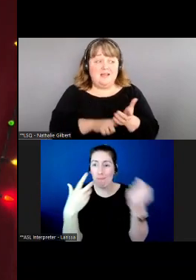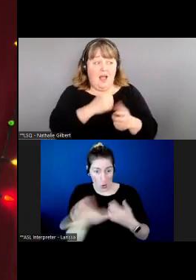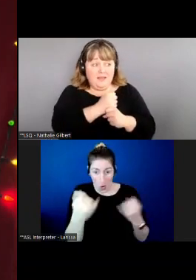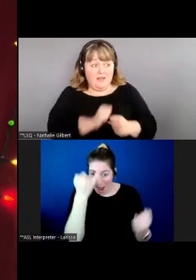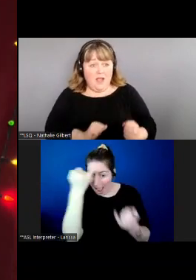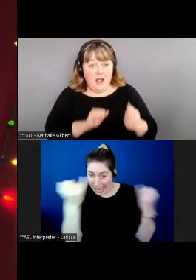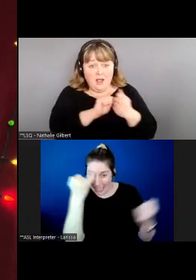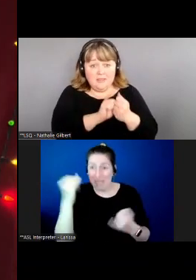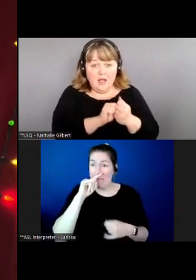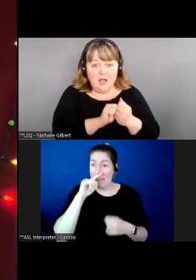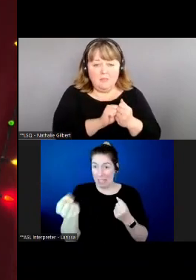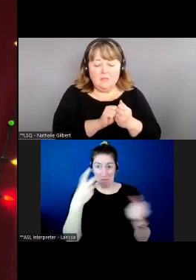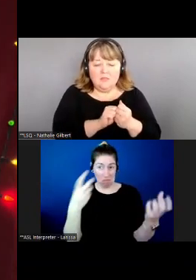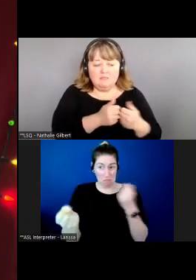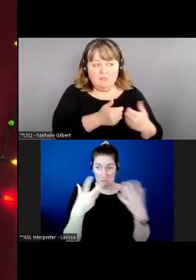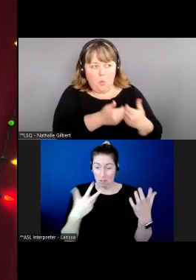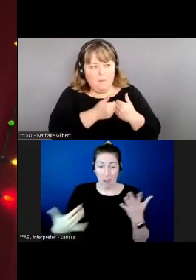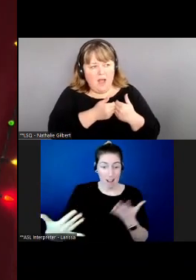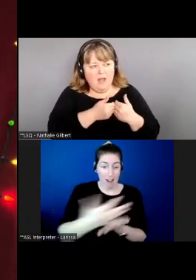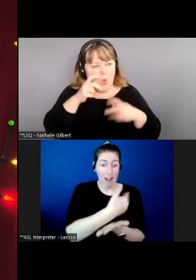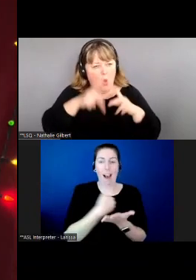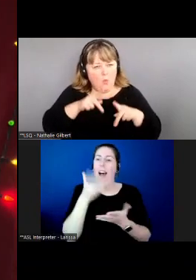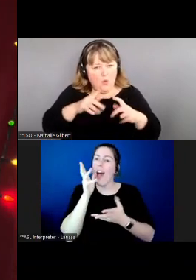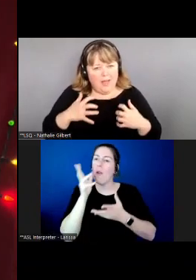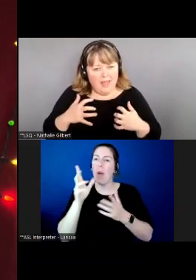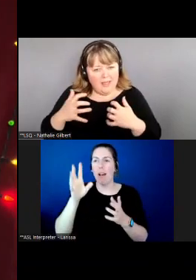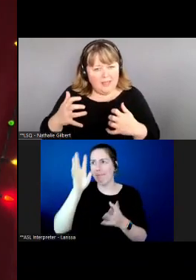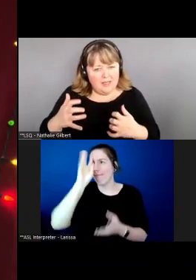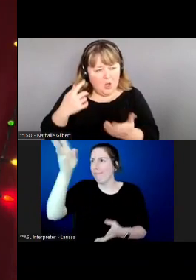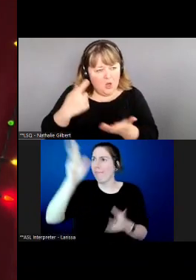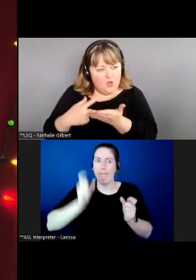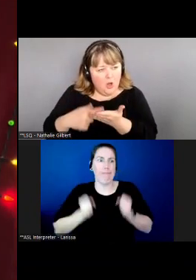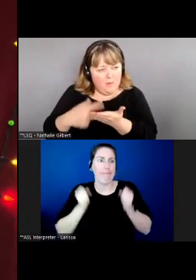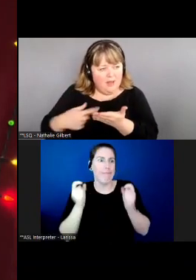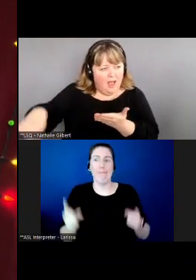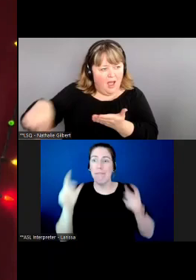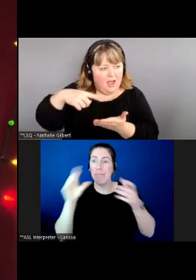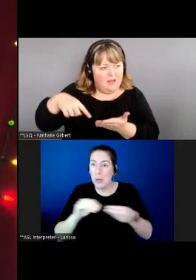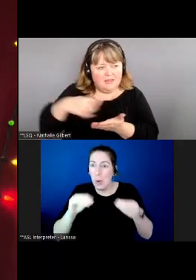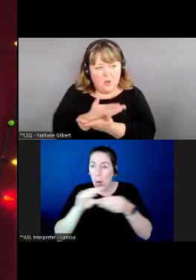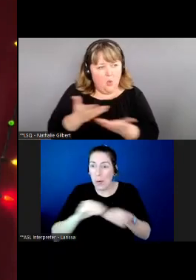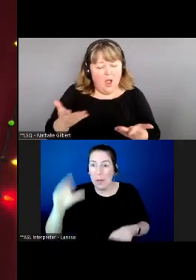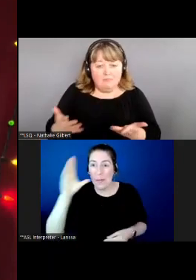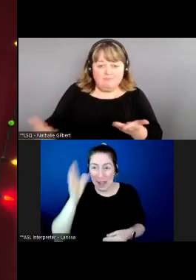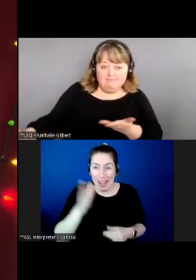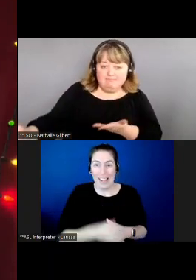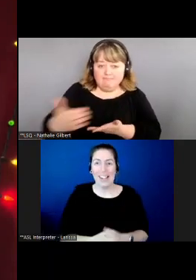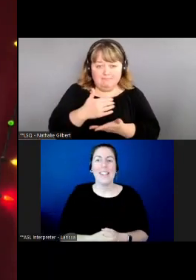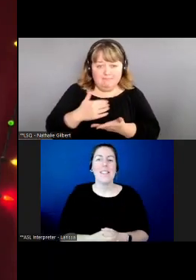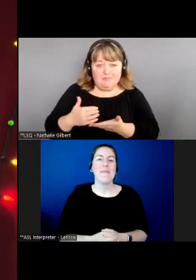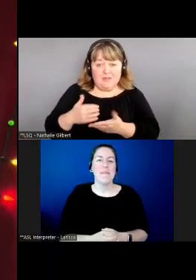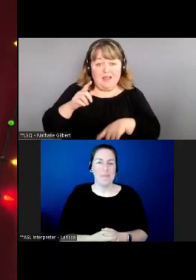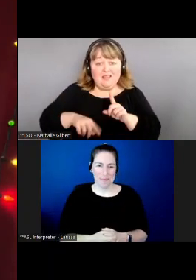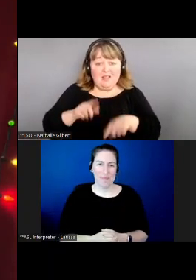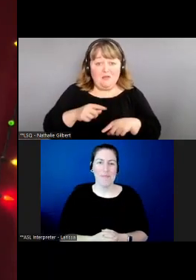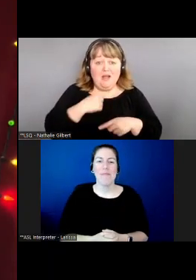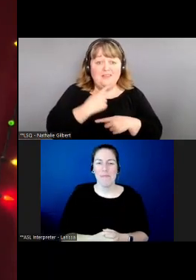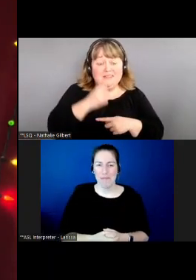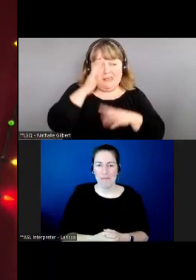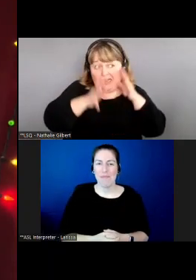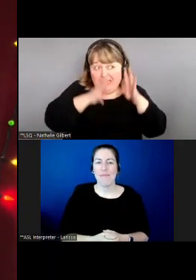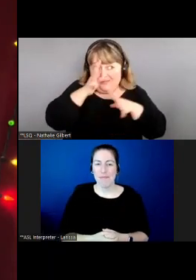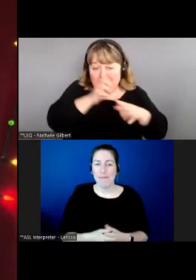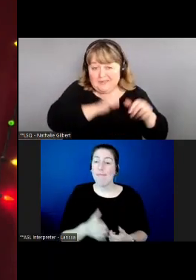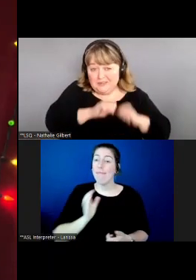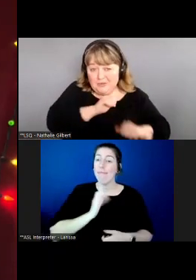and they make a whole story up right there on the spot. And we sing some songs alongside that help kind of move